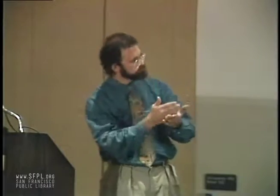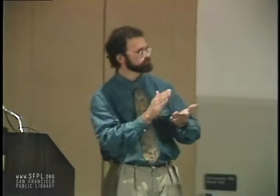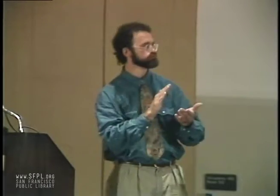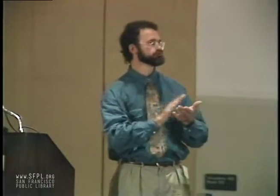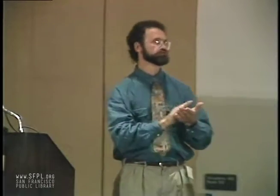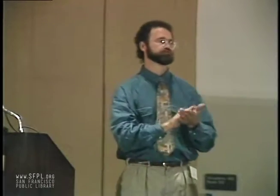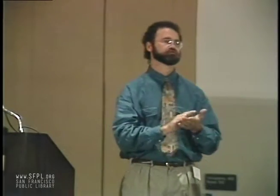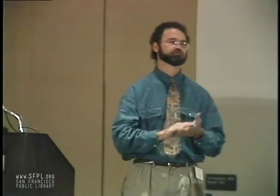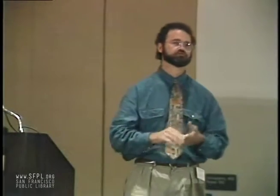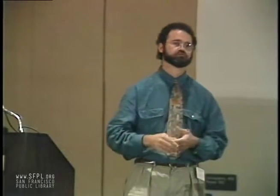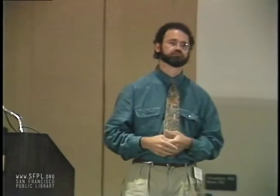school.